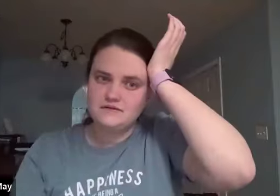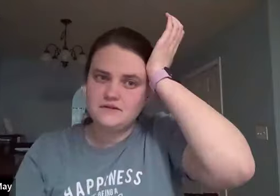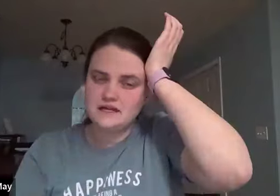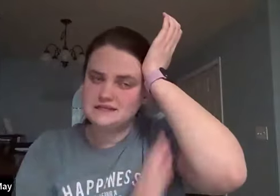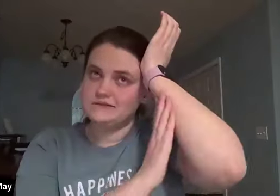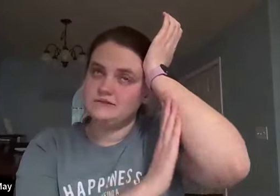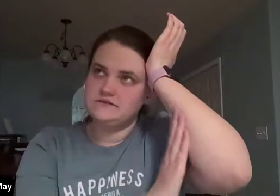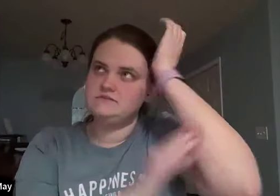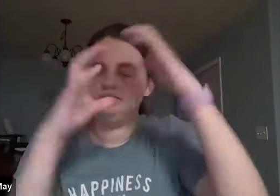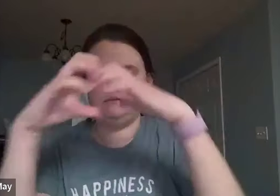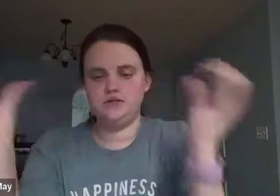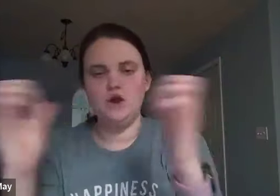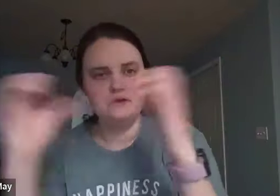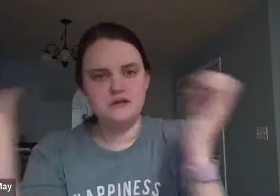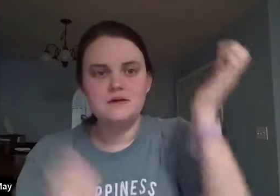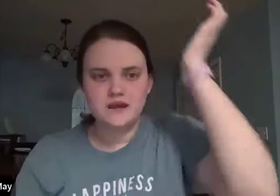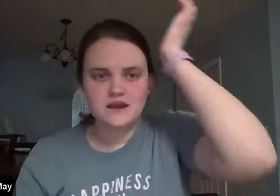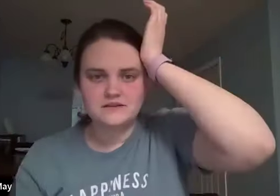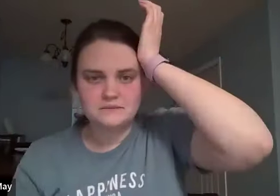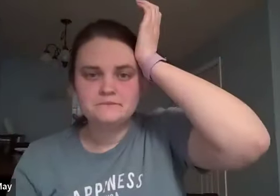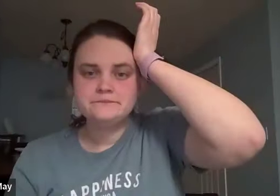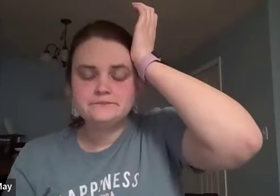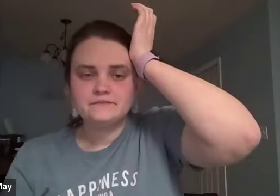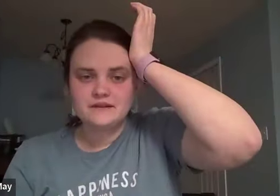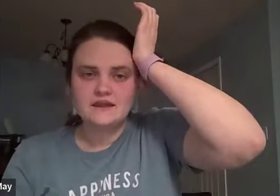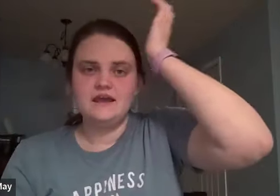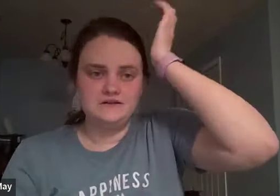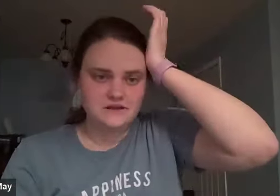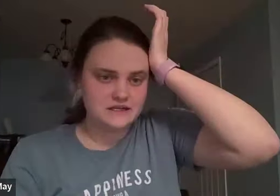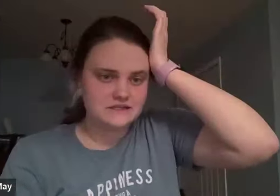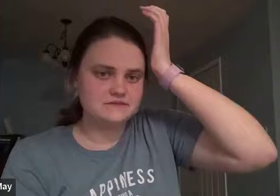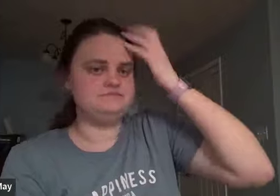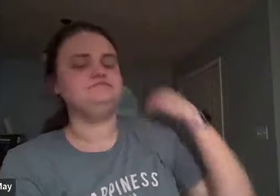the lettuce, not the leaves. When you open it up, that kind of thing. Head of lettuce.